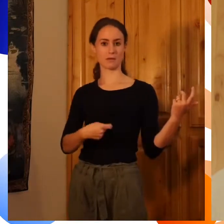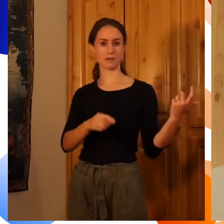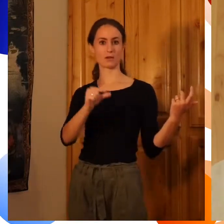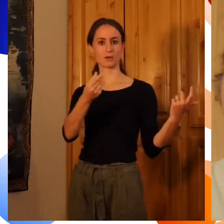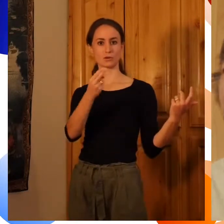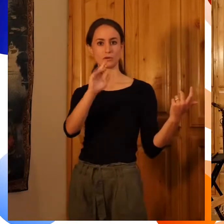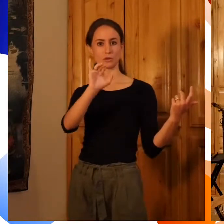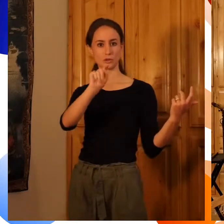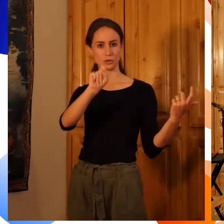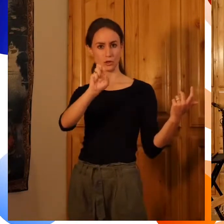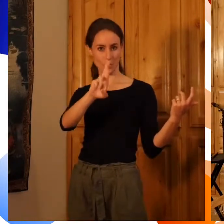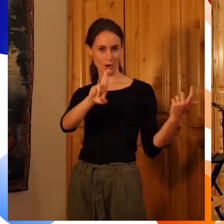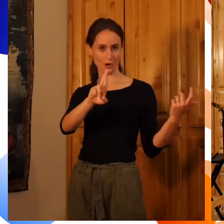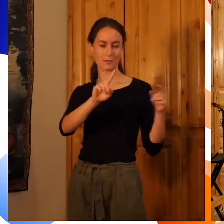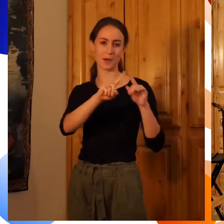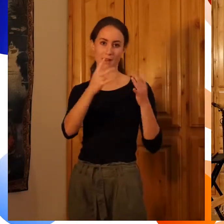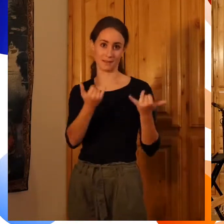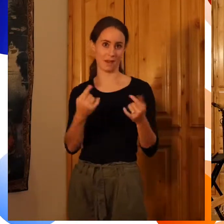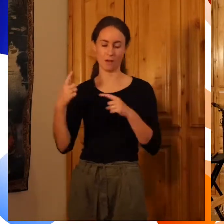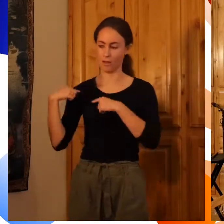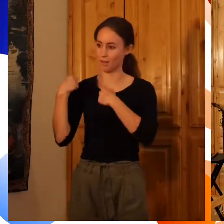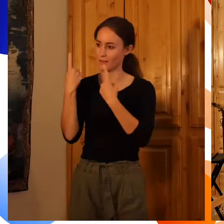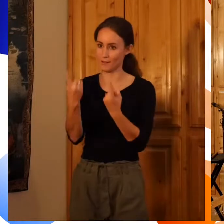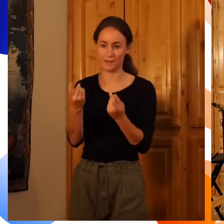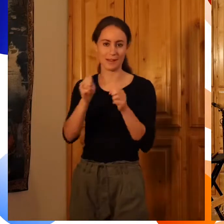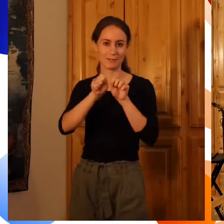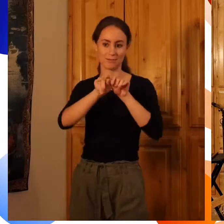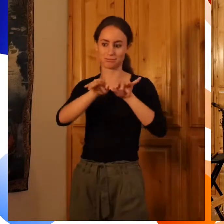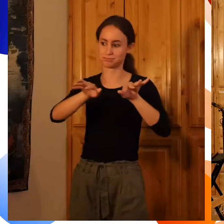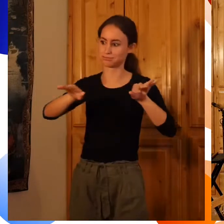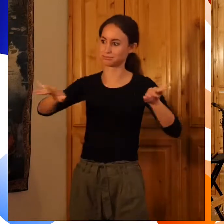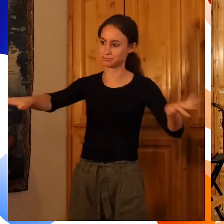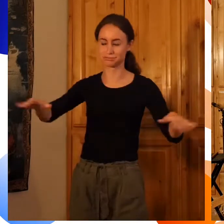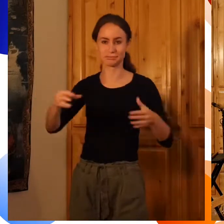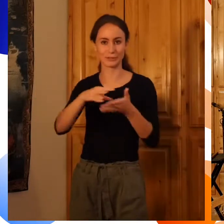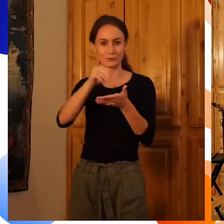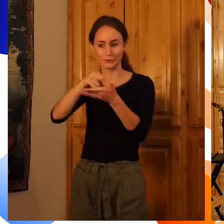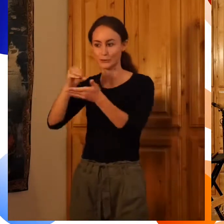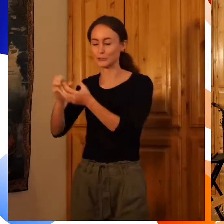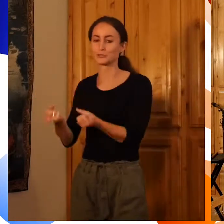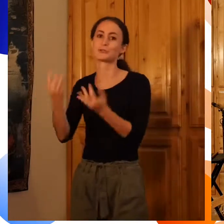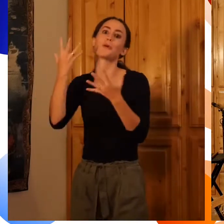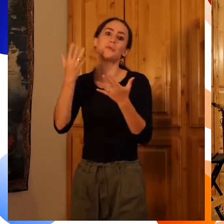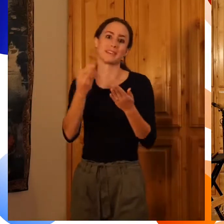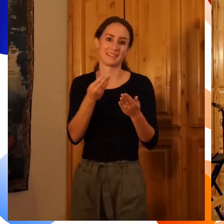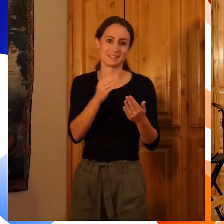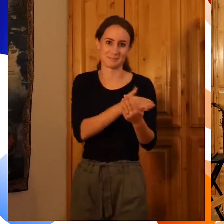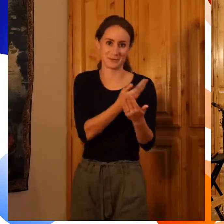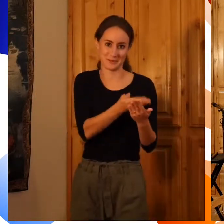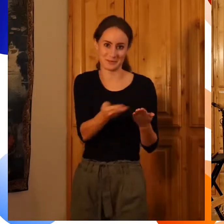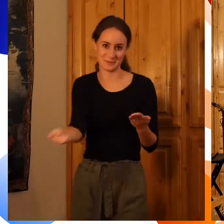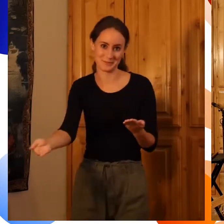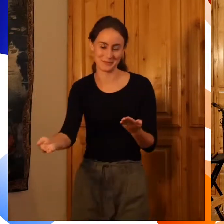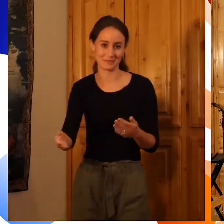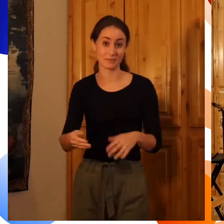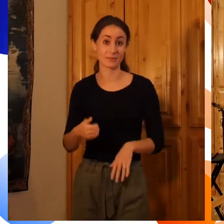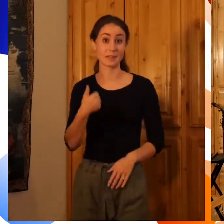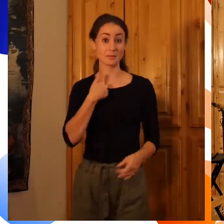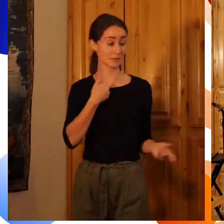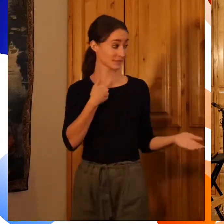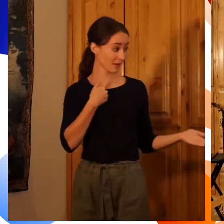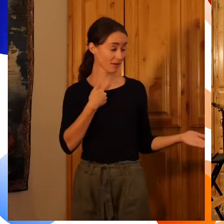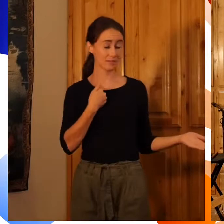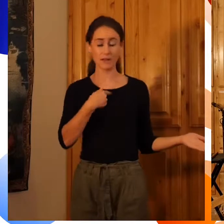branched out. And you might be able to guess that the harp is my favorite, and I didn't play it until that wedding present Dave gave